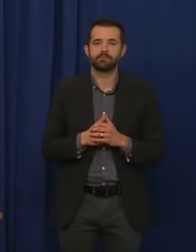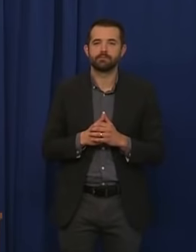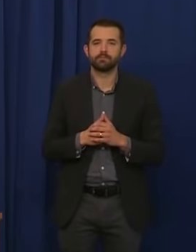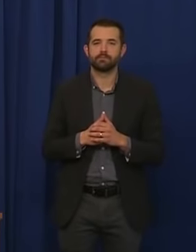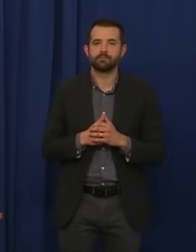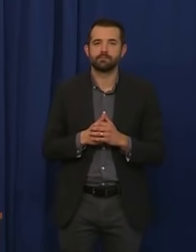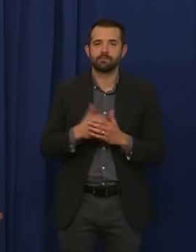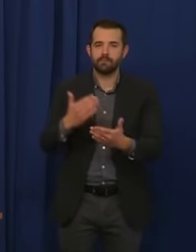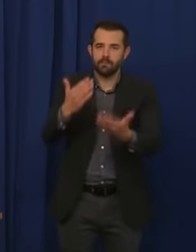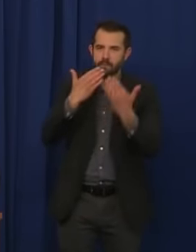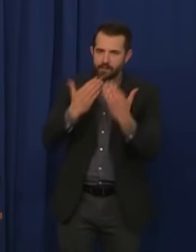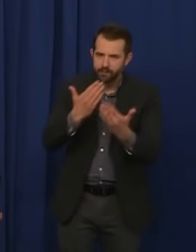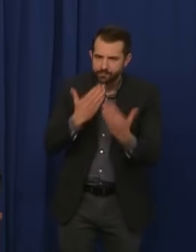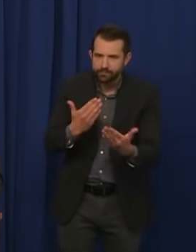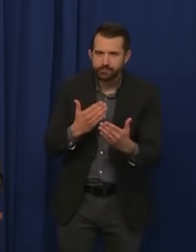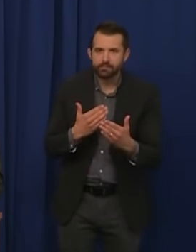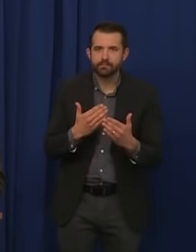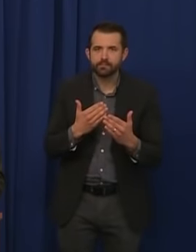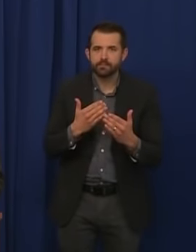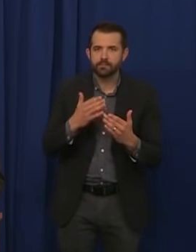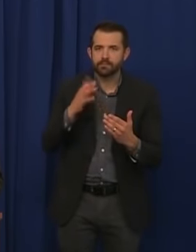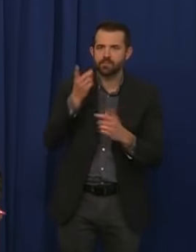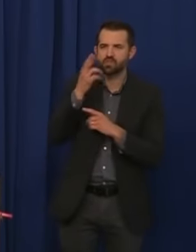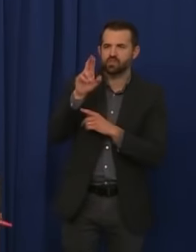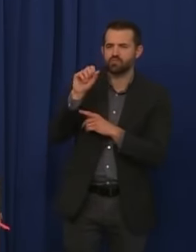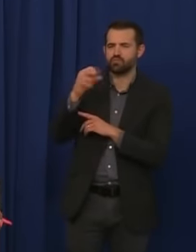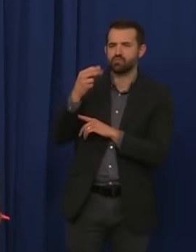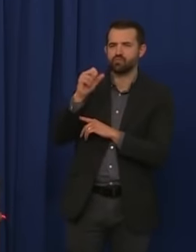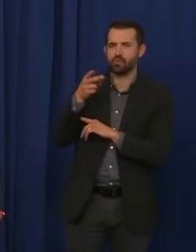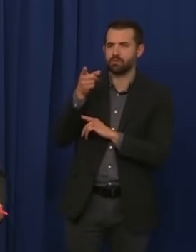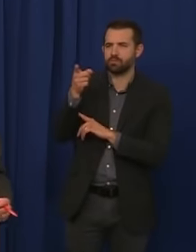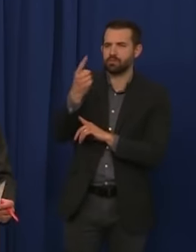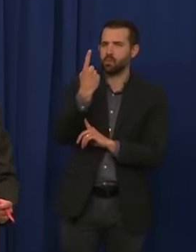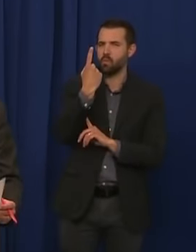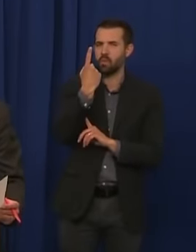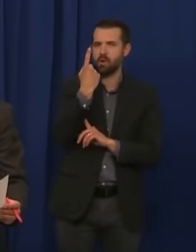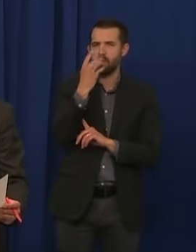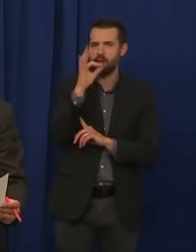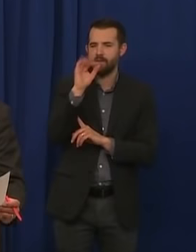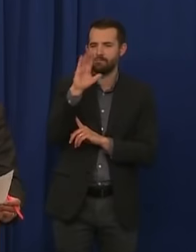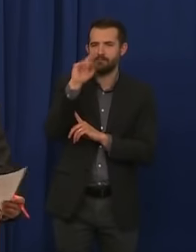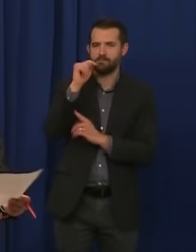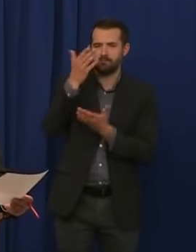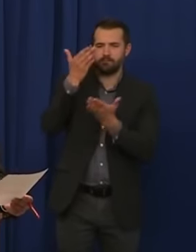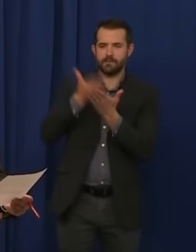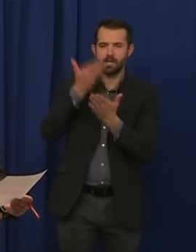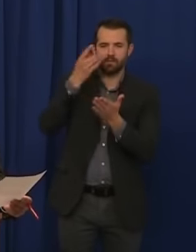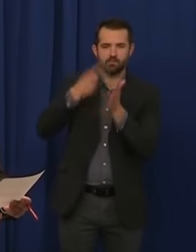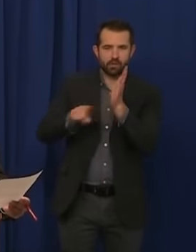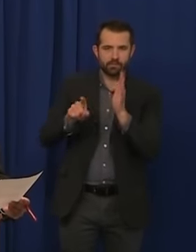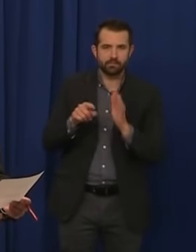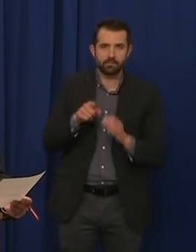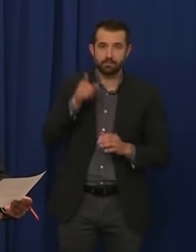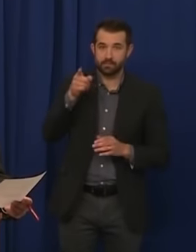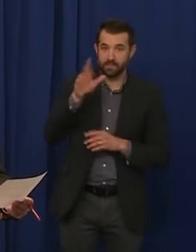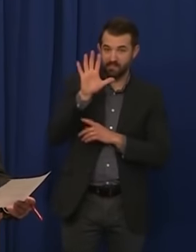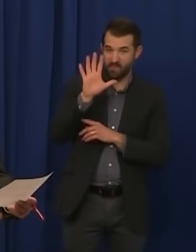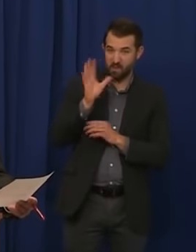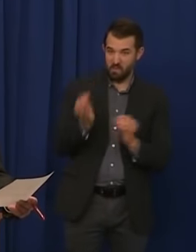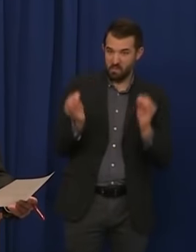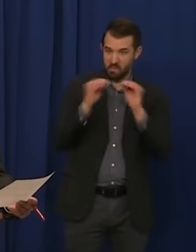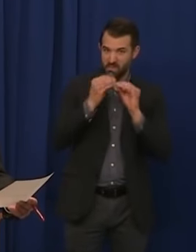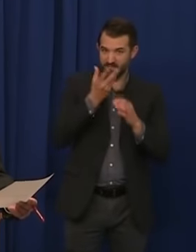Thanks. Hope you can hear me. Dr. Shaw, just a fact check, and then I want to ask the governor a question. The short fact check for you is, with those five more deaths today, can you